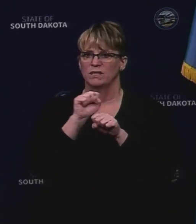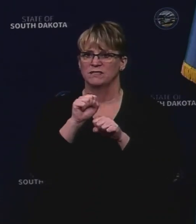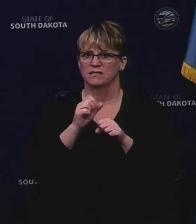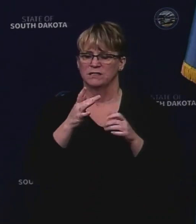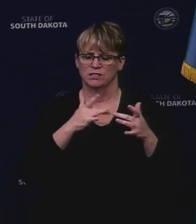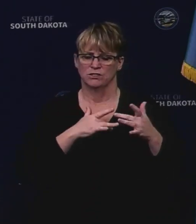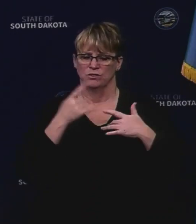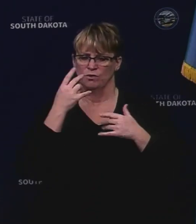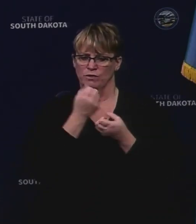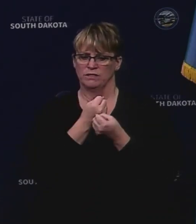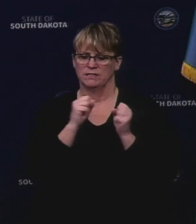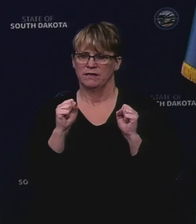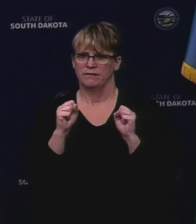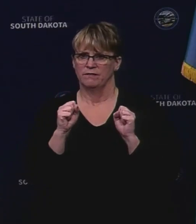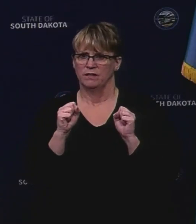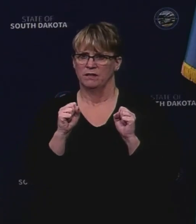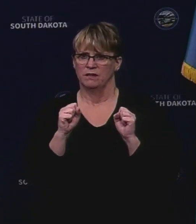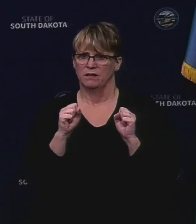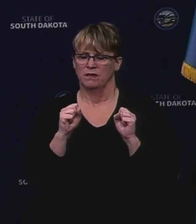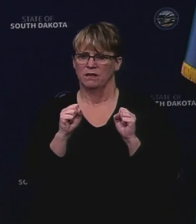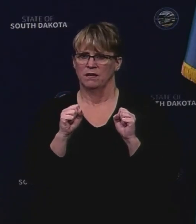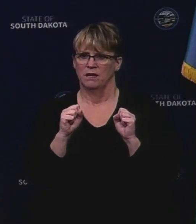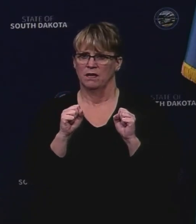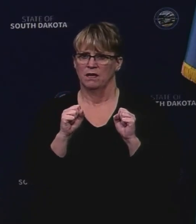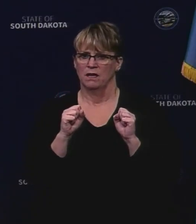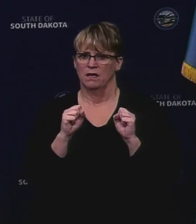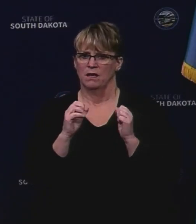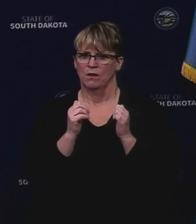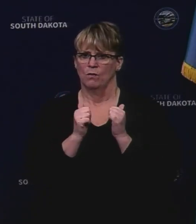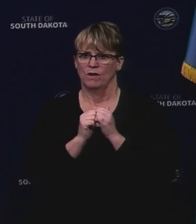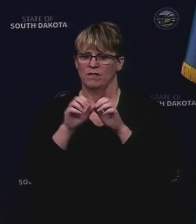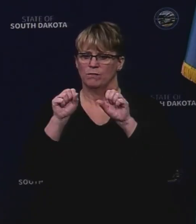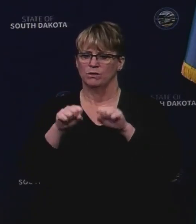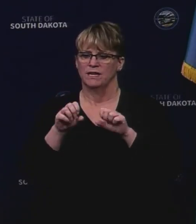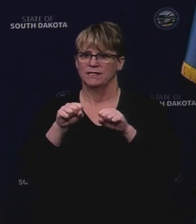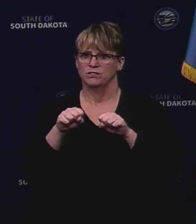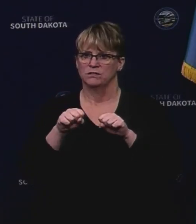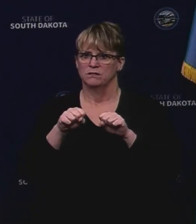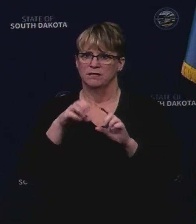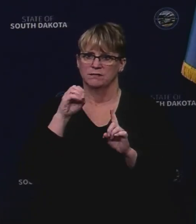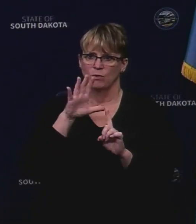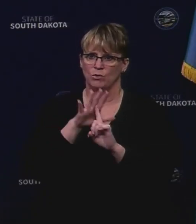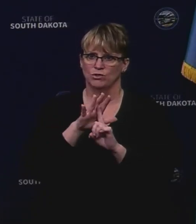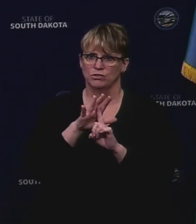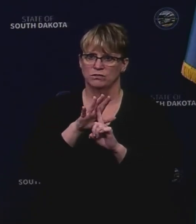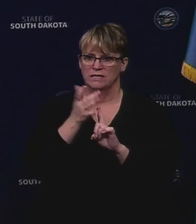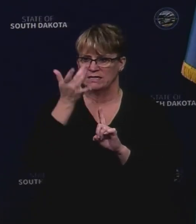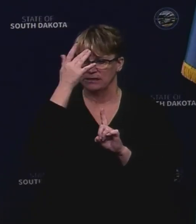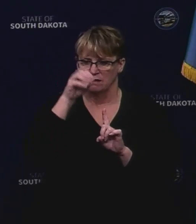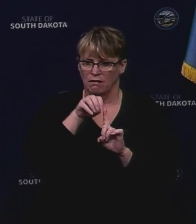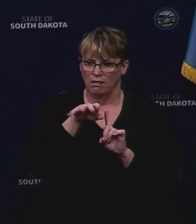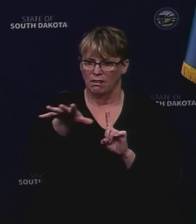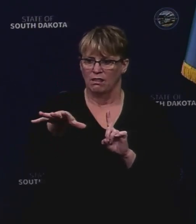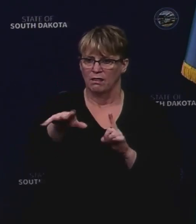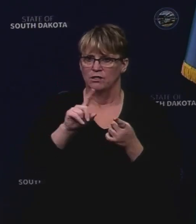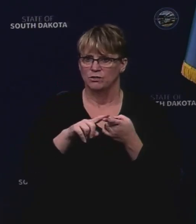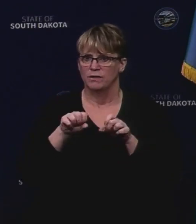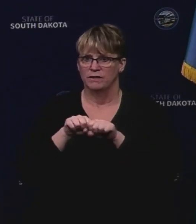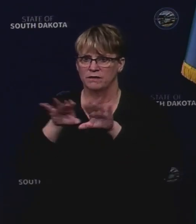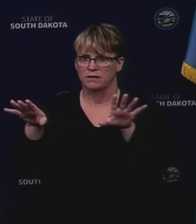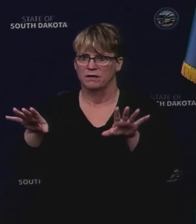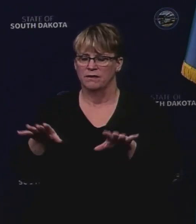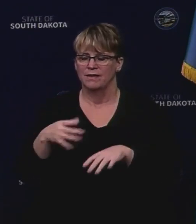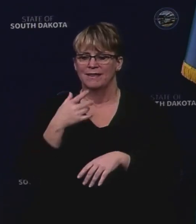in the workplace due to exposure to or potential exposure to the virus, and they were concerned that there was not